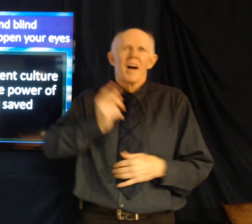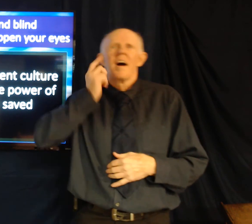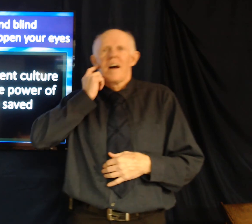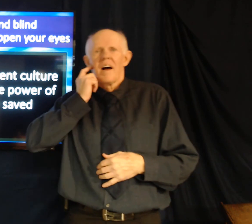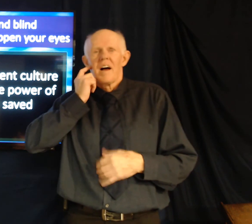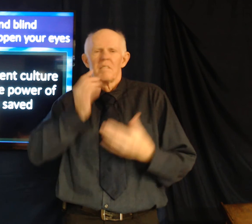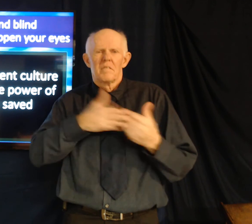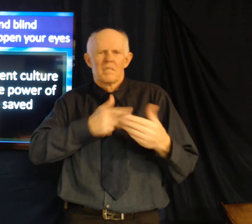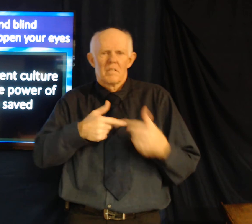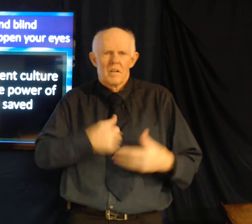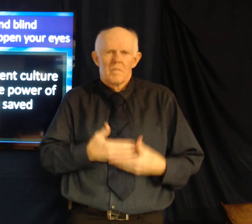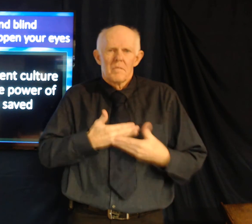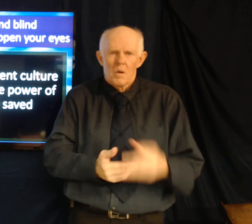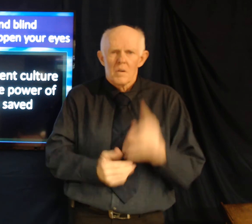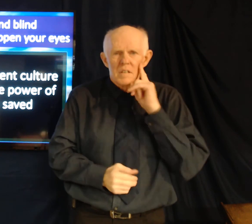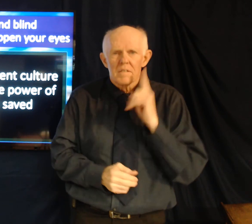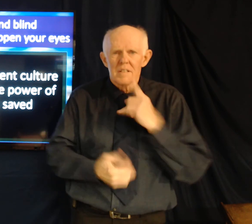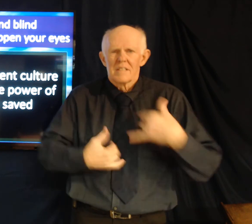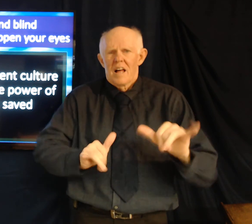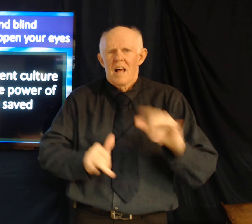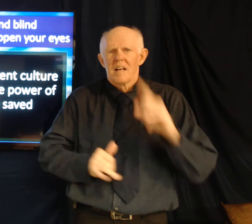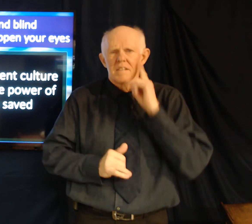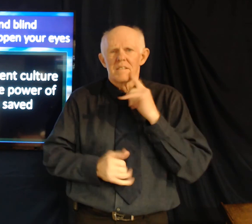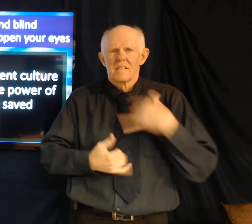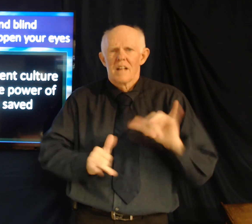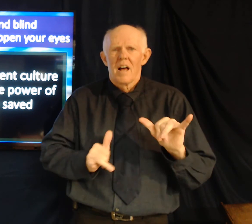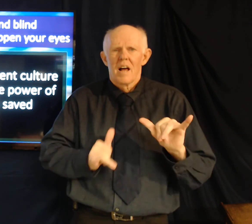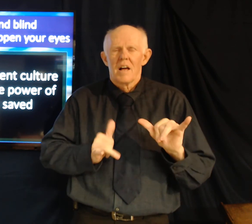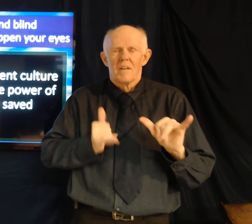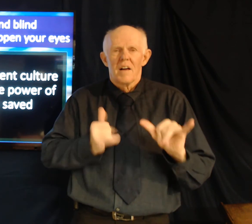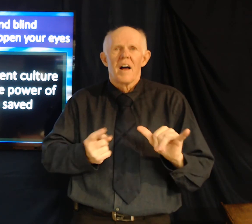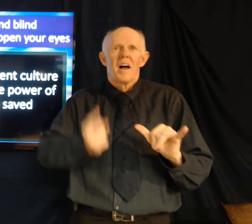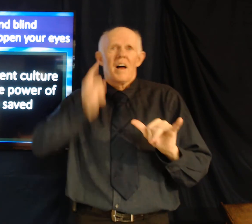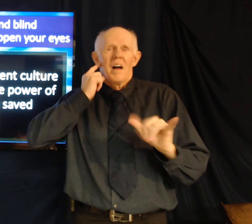but now we hear god's word i was born deaf